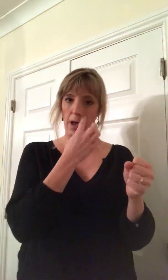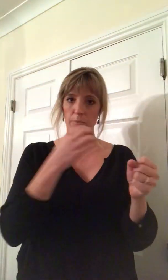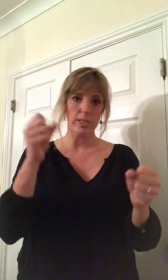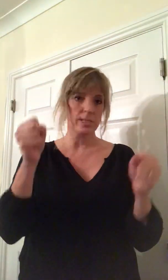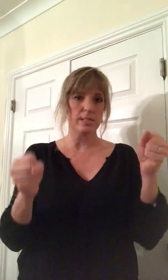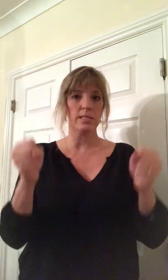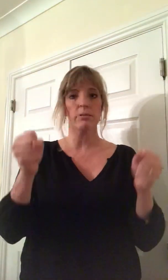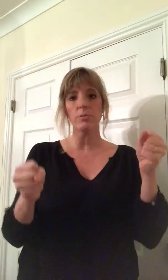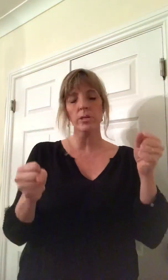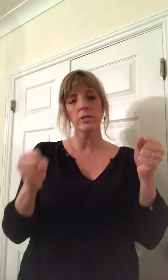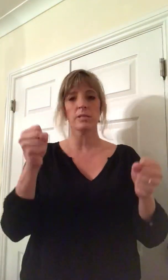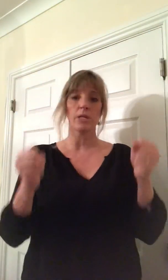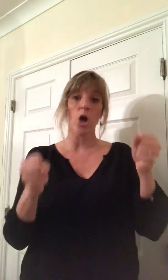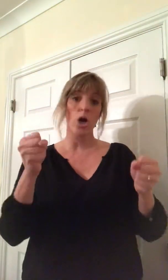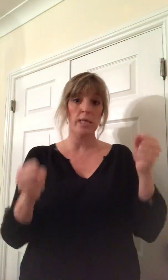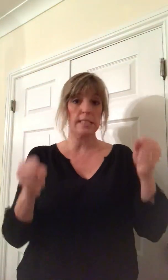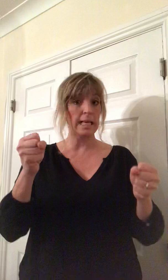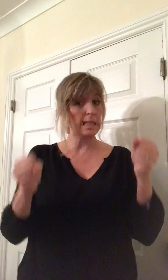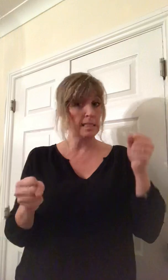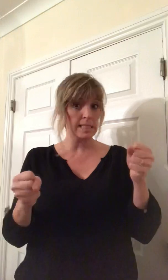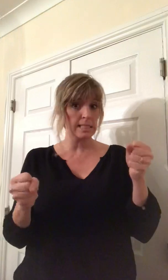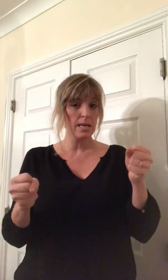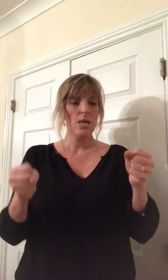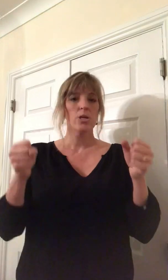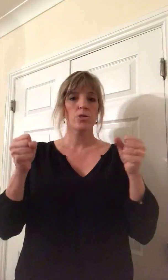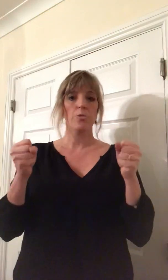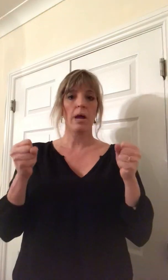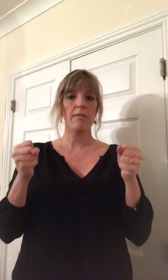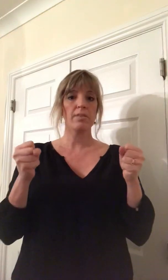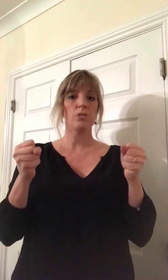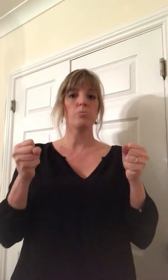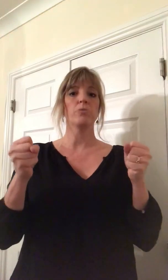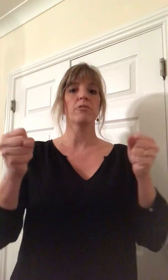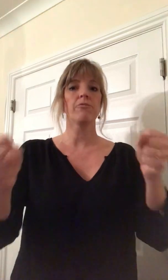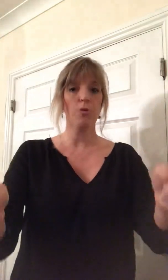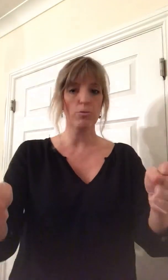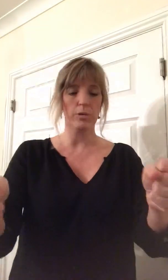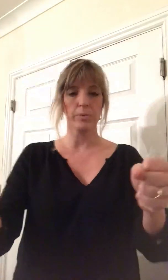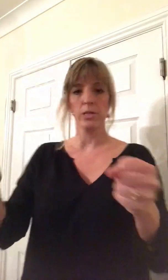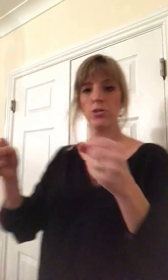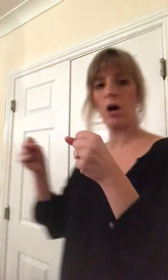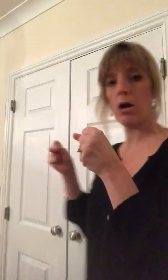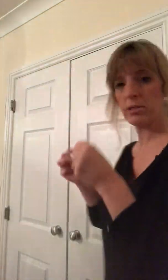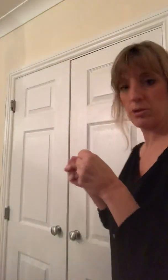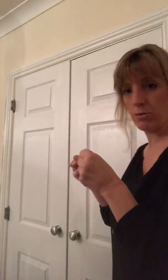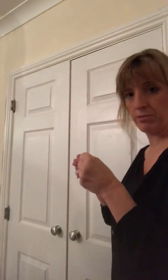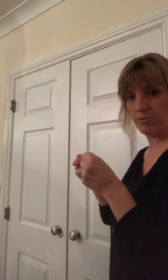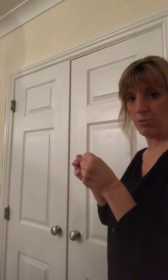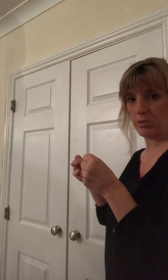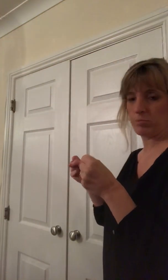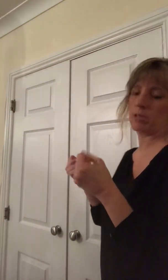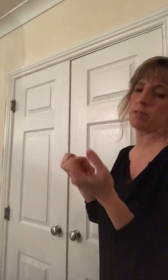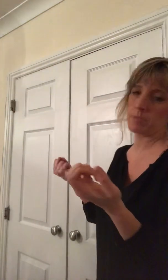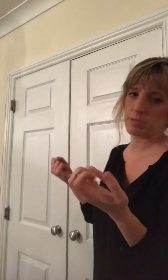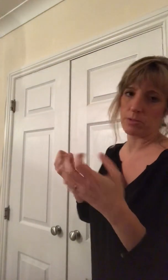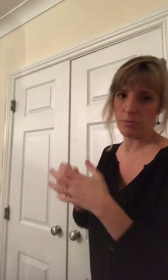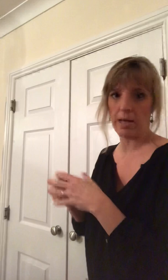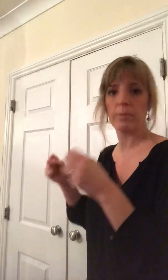we did the steering wheel and car is like this? Drive is you move it forward because your car is going forward. Well, sometimes it goes back, but